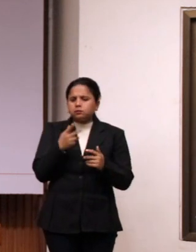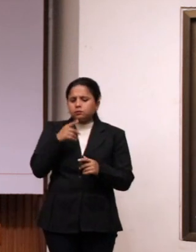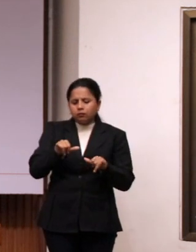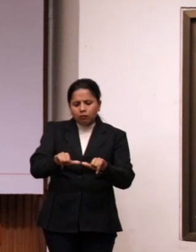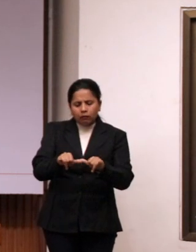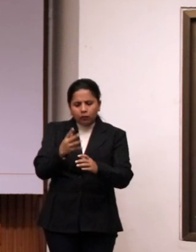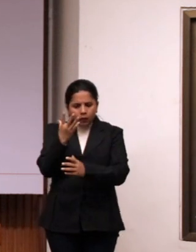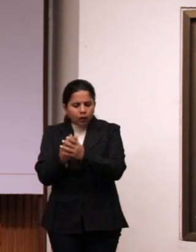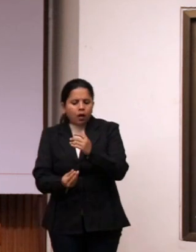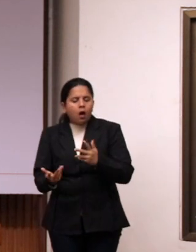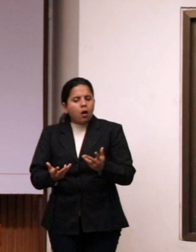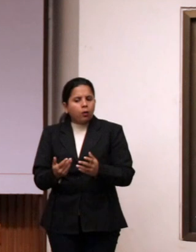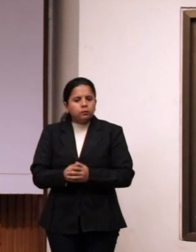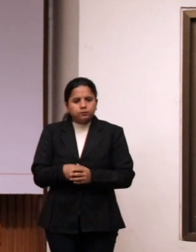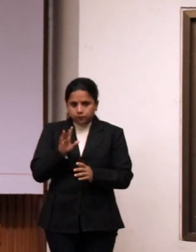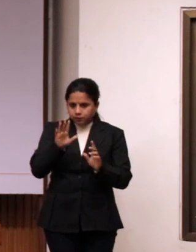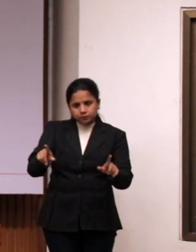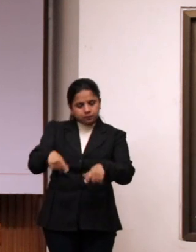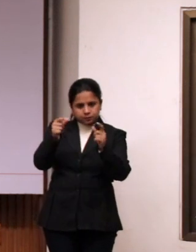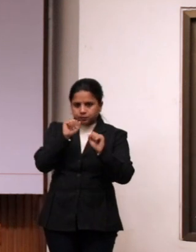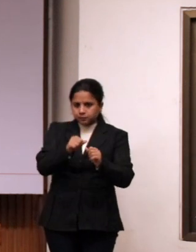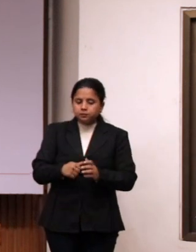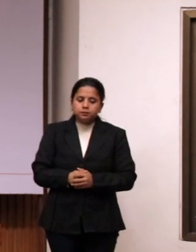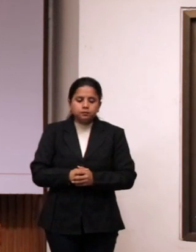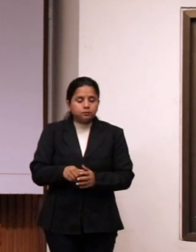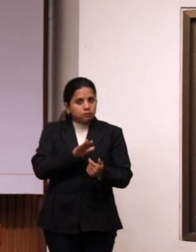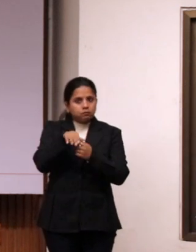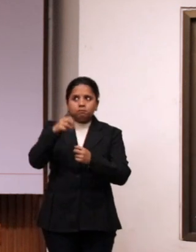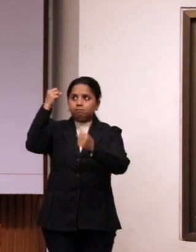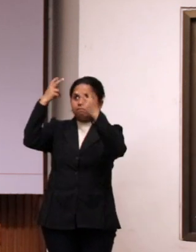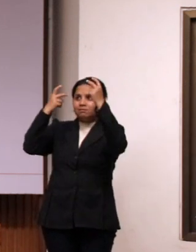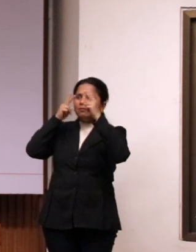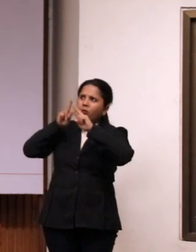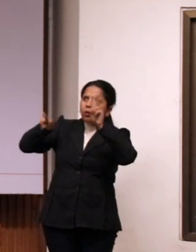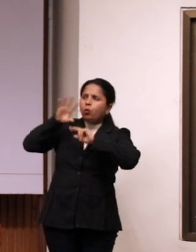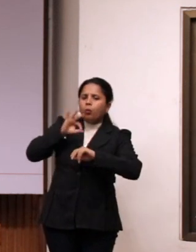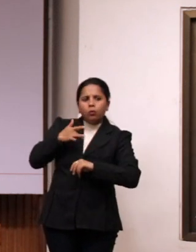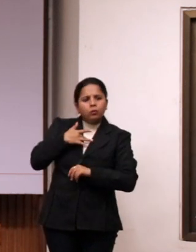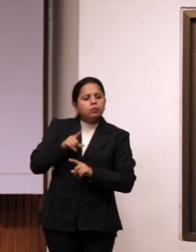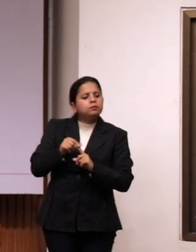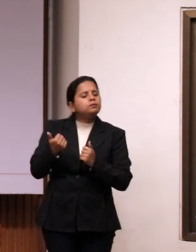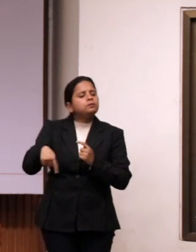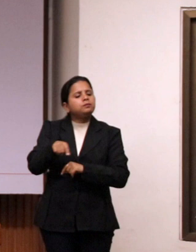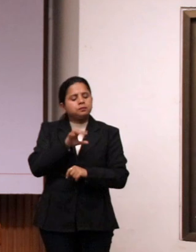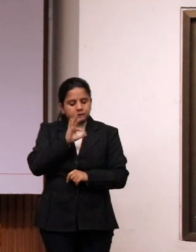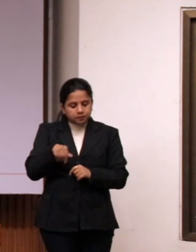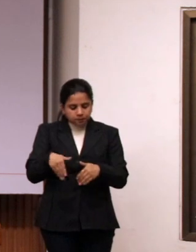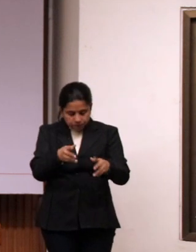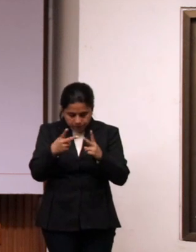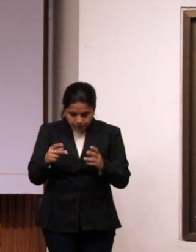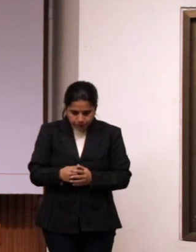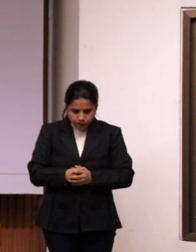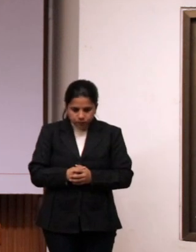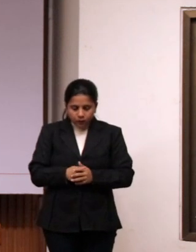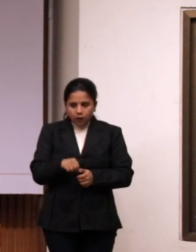land degrade. You have a forest, grazing starts, another biotic pressure comes, it becomes shrubland. Still